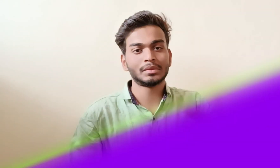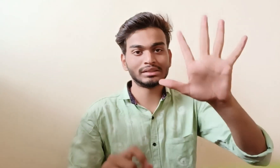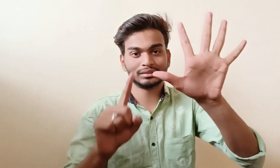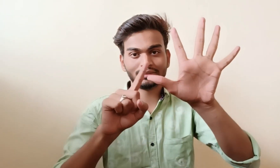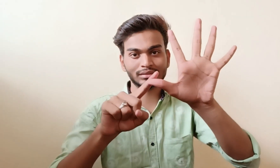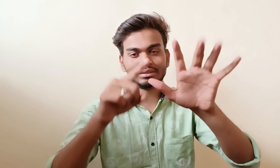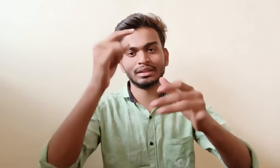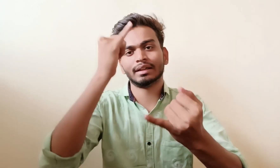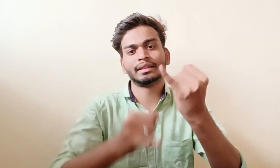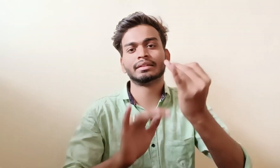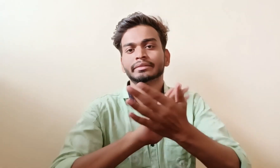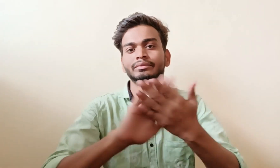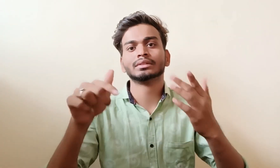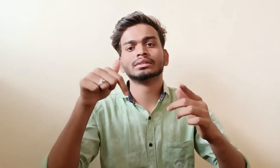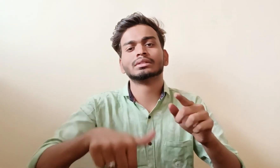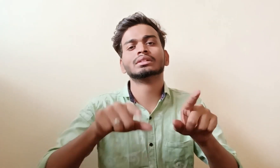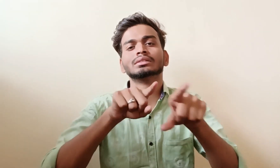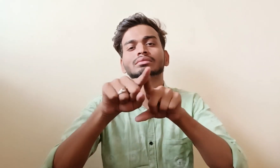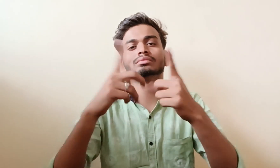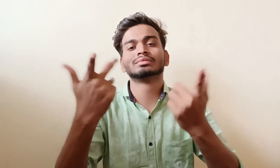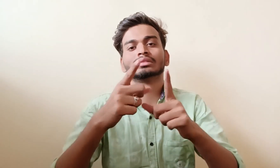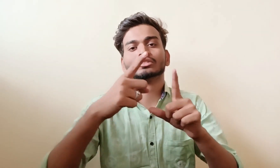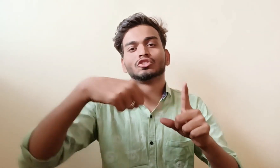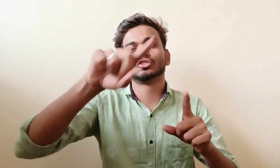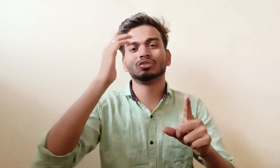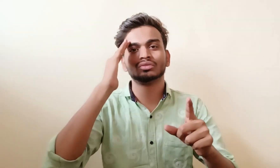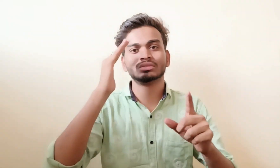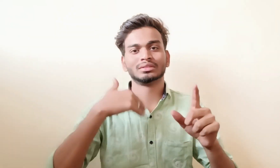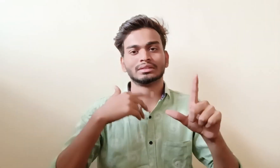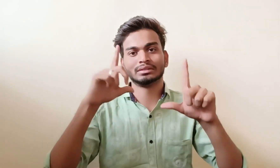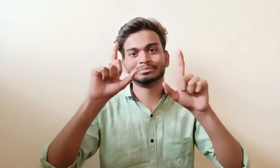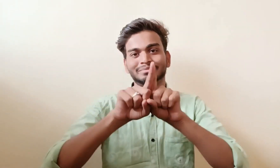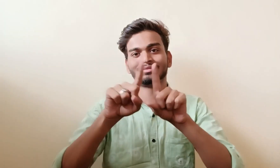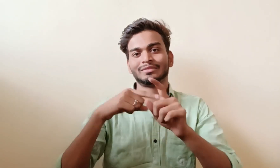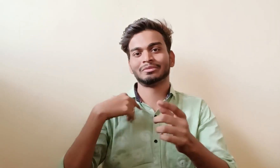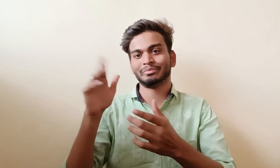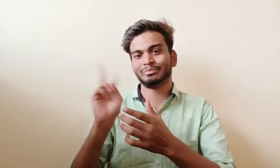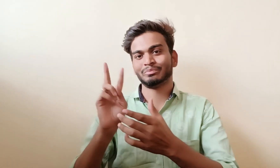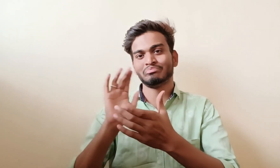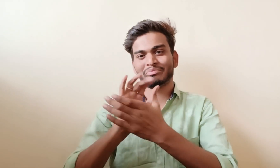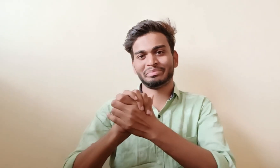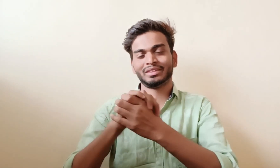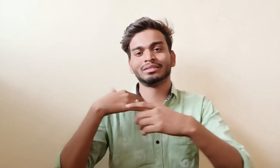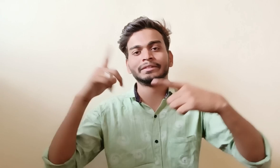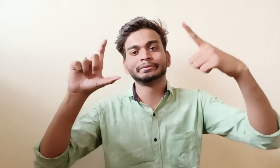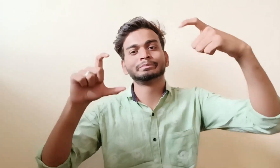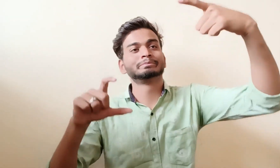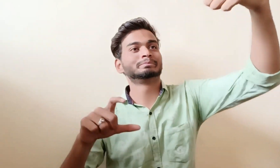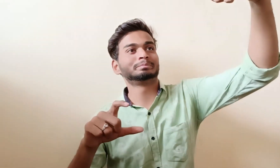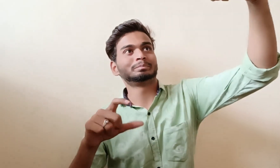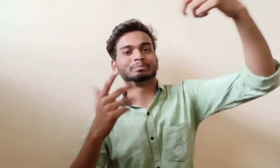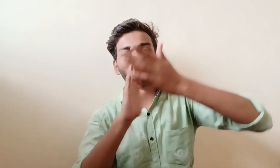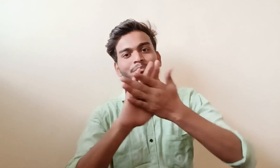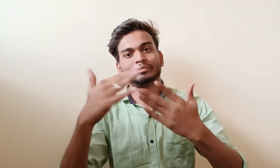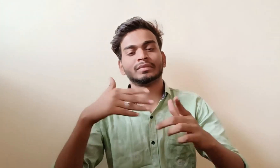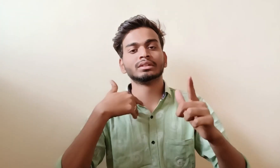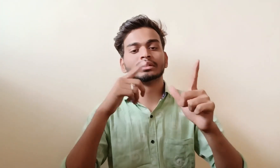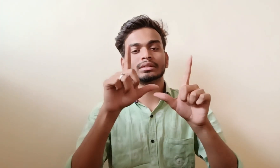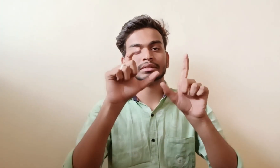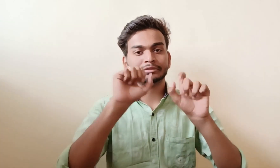End all you know you with friend camera in photo. After